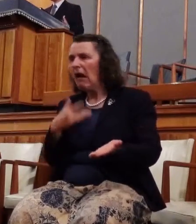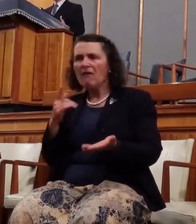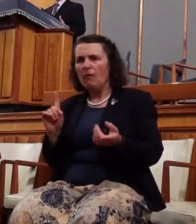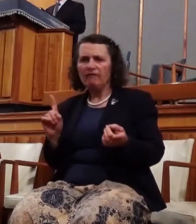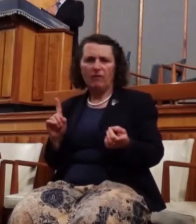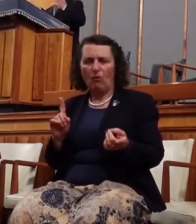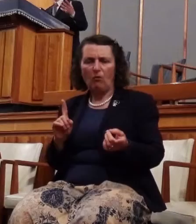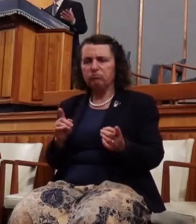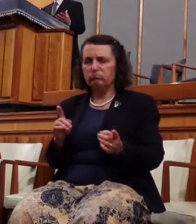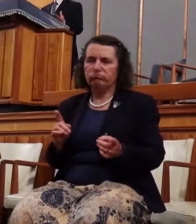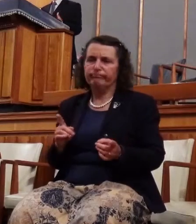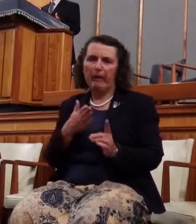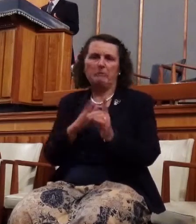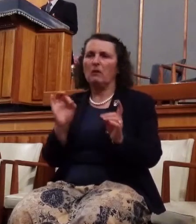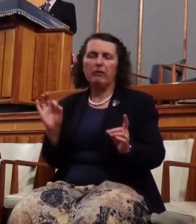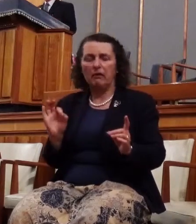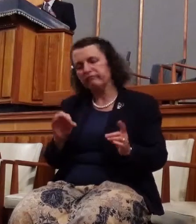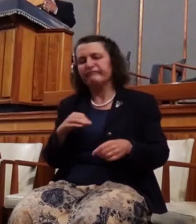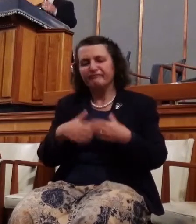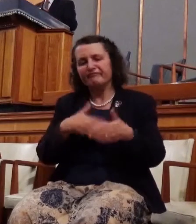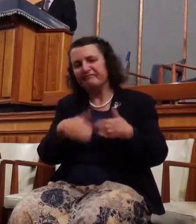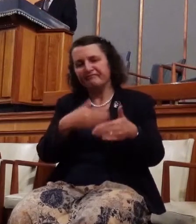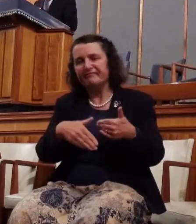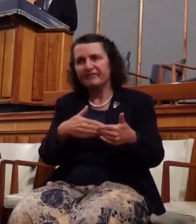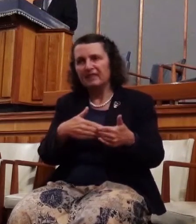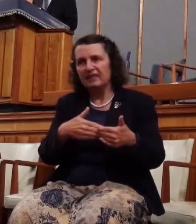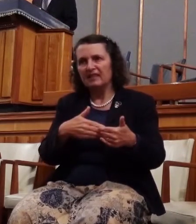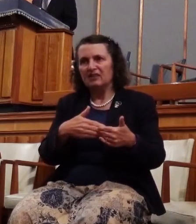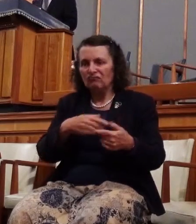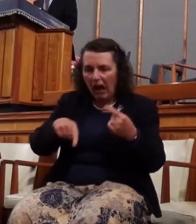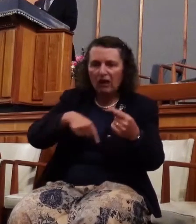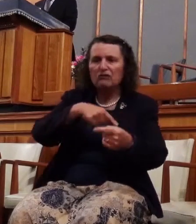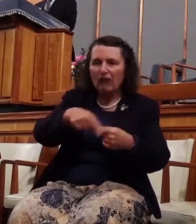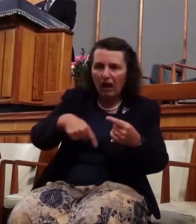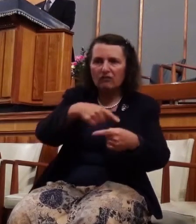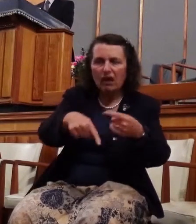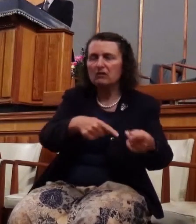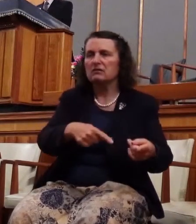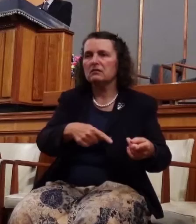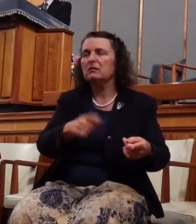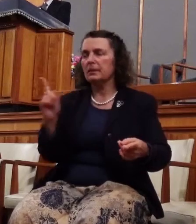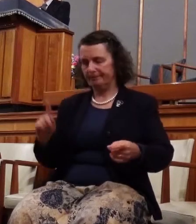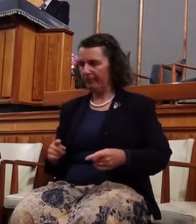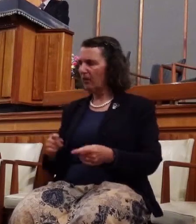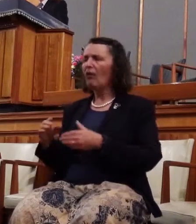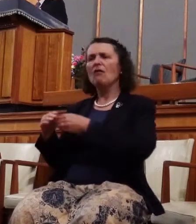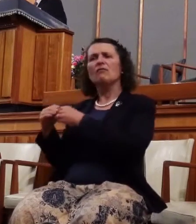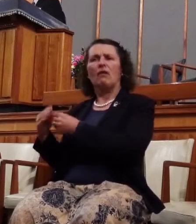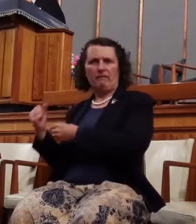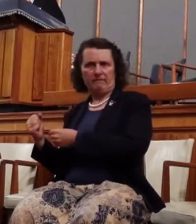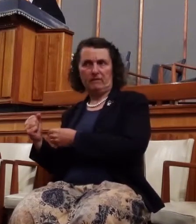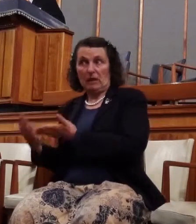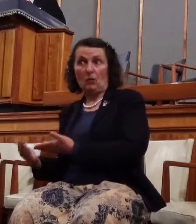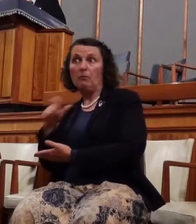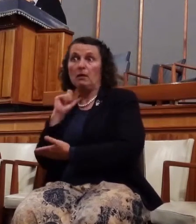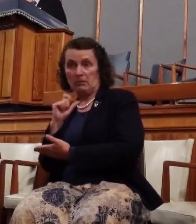purposeless, insignificant life. I have a friend. He's a pastor now. He